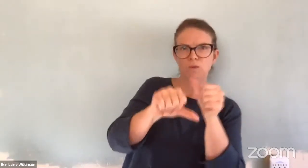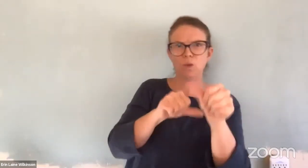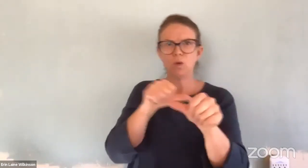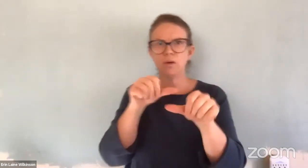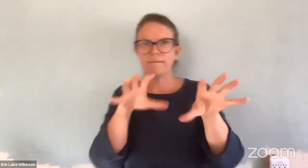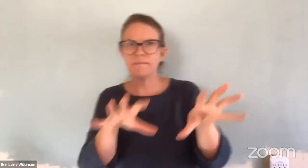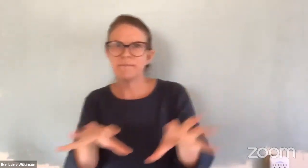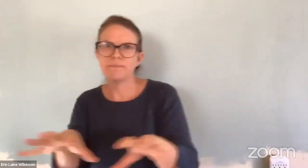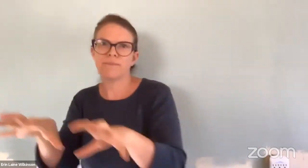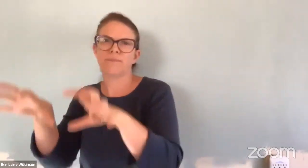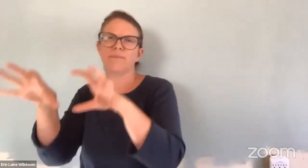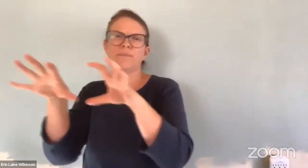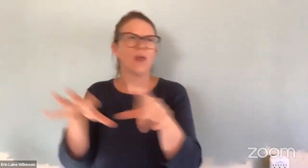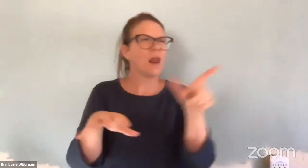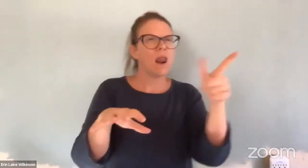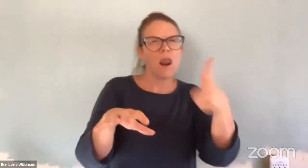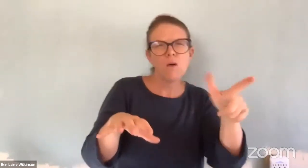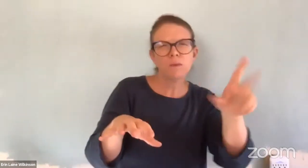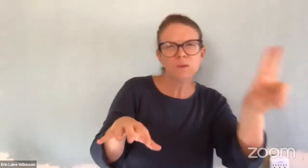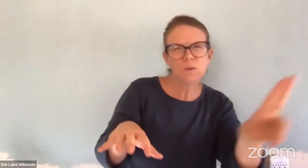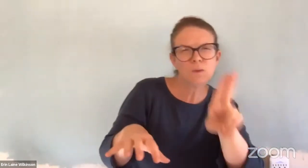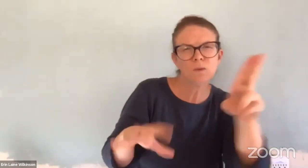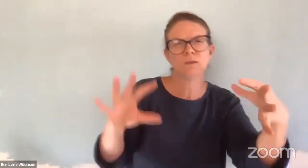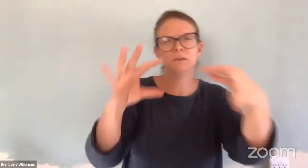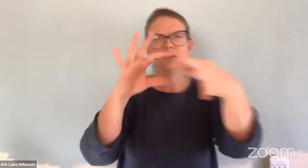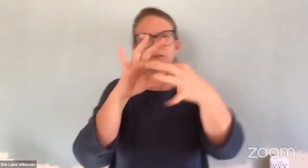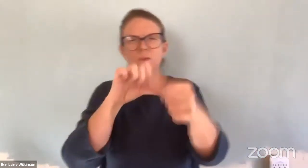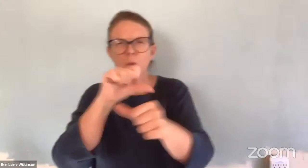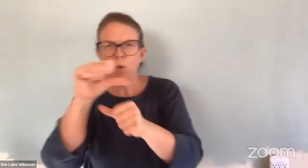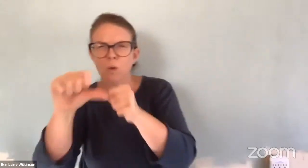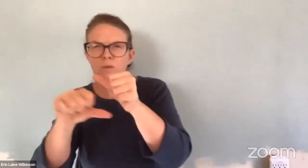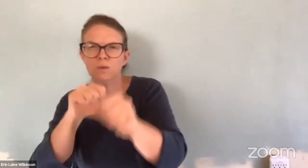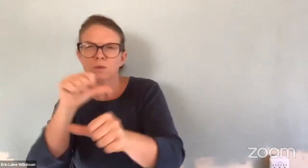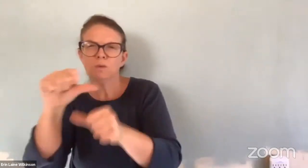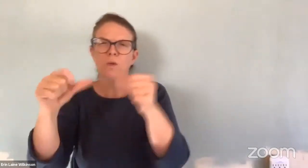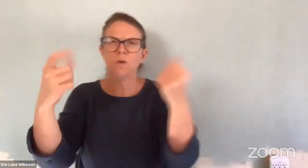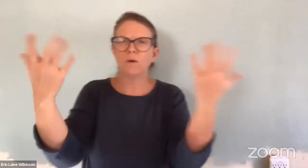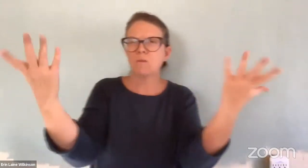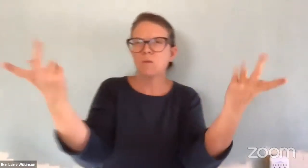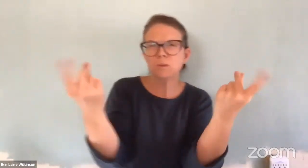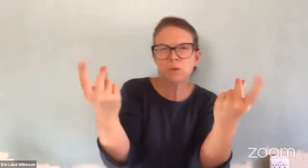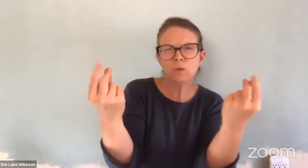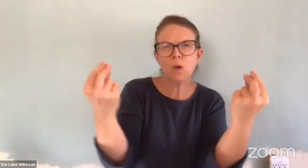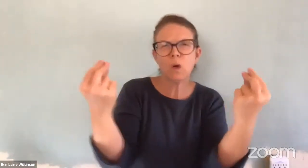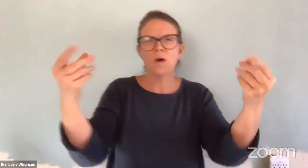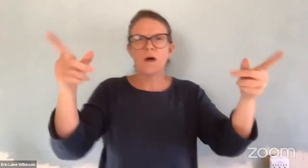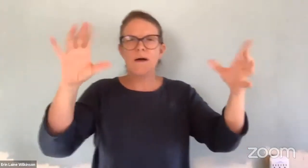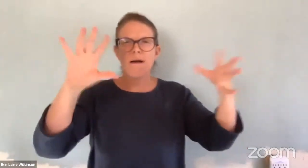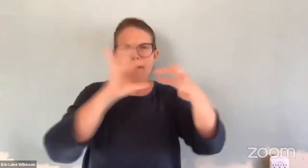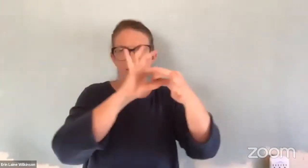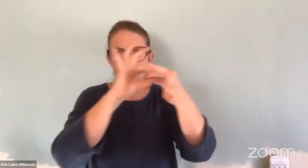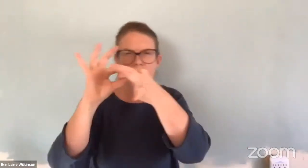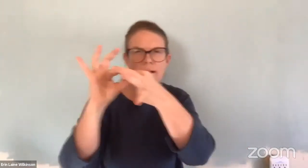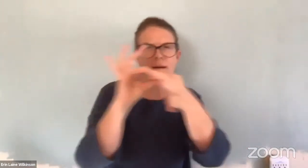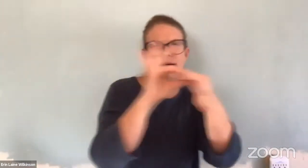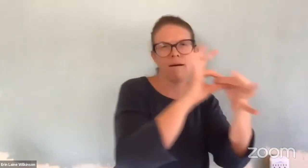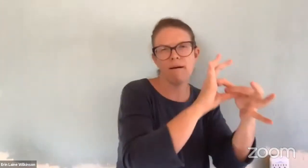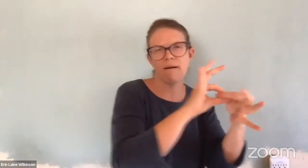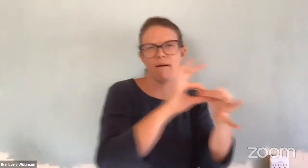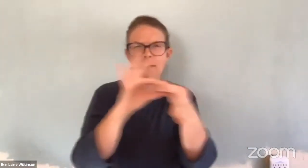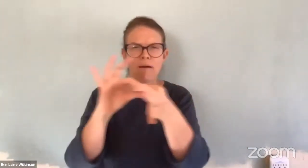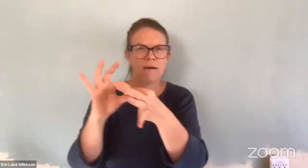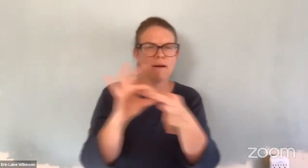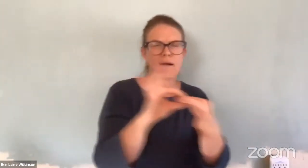and document their social activities, their social networks. So language use in conjunction with